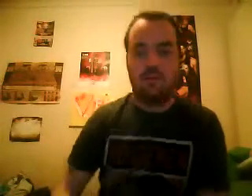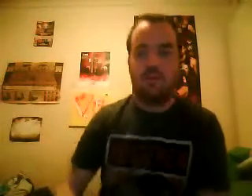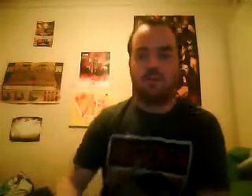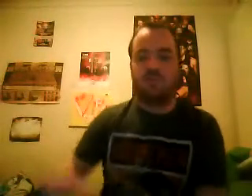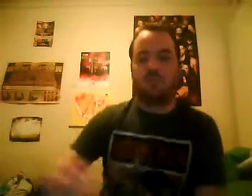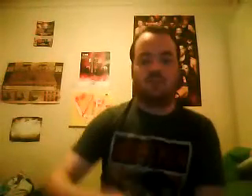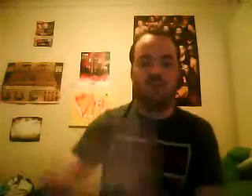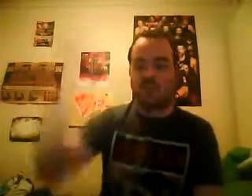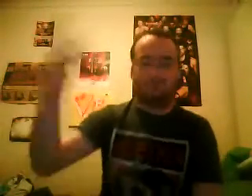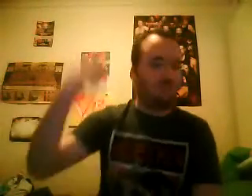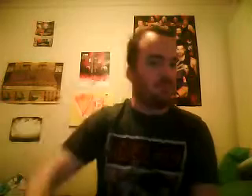So,